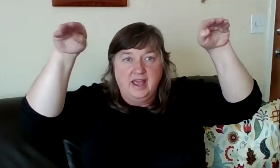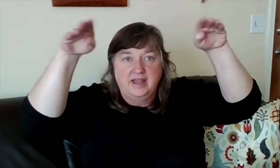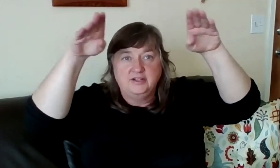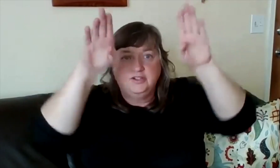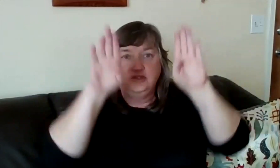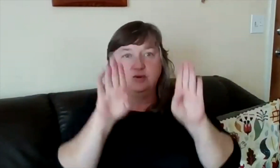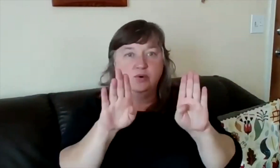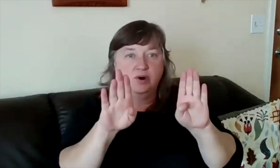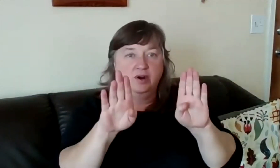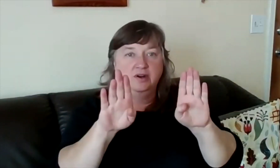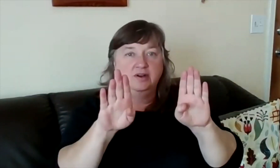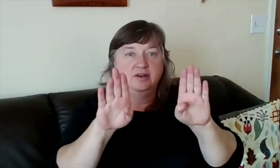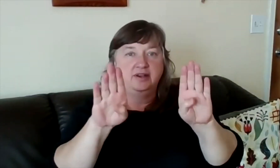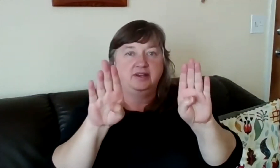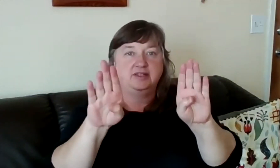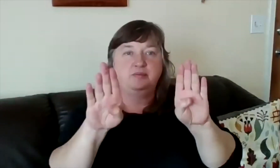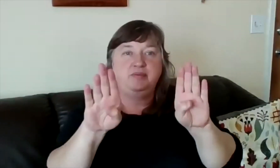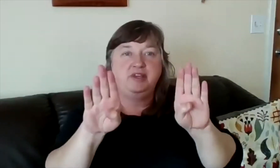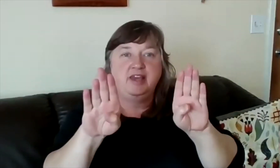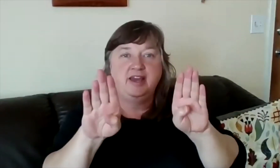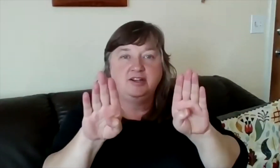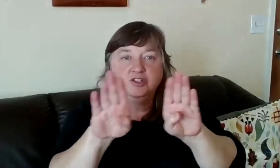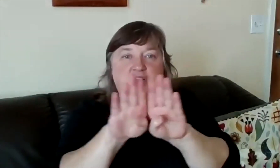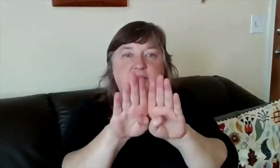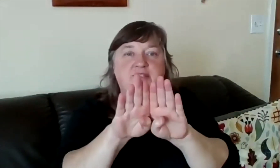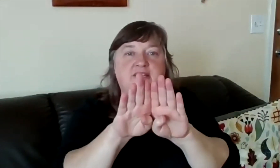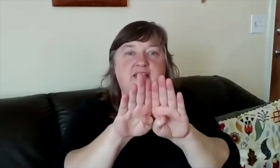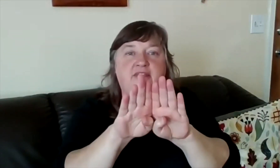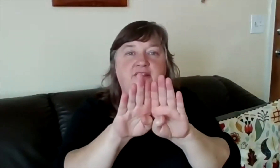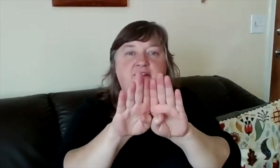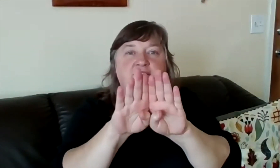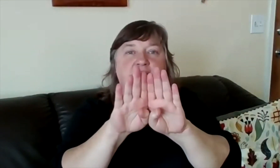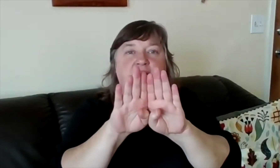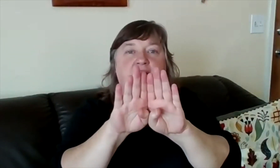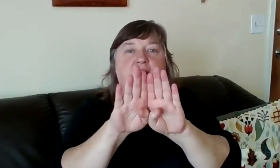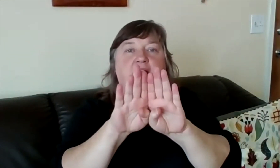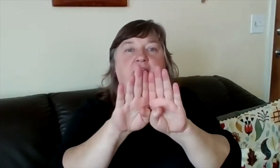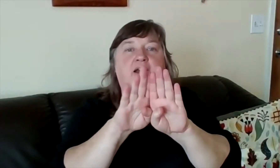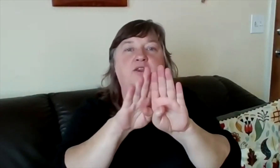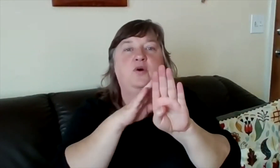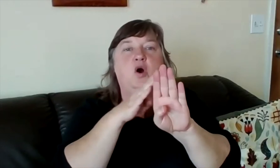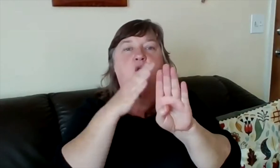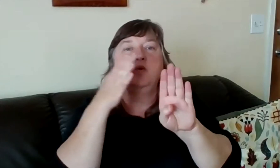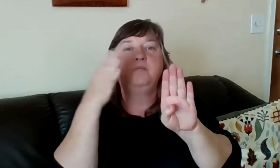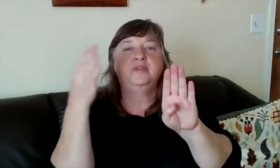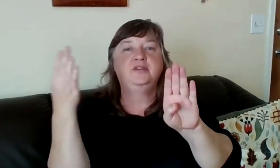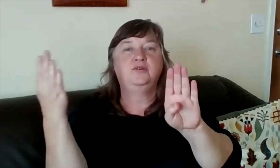And door is B hand shapes together, and you open the